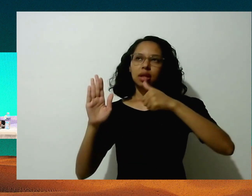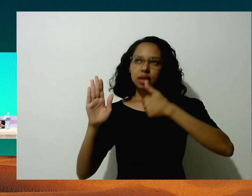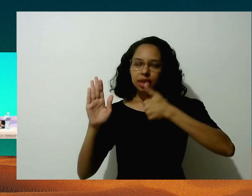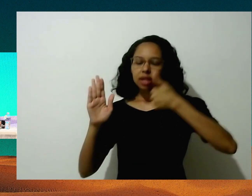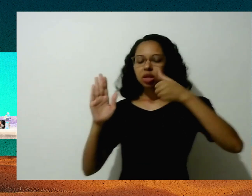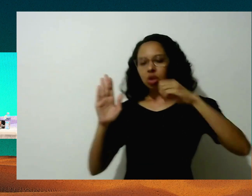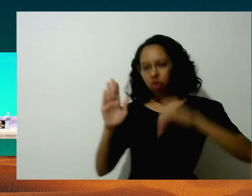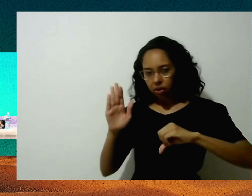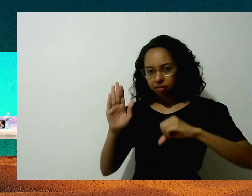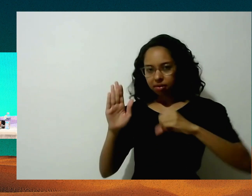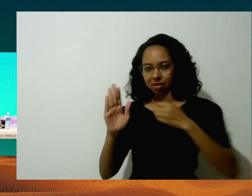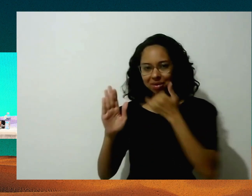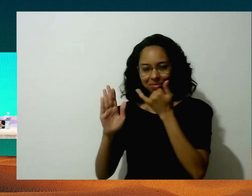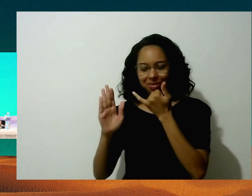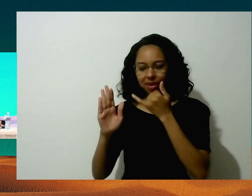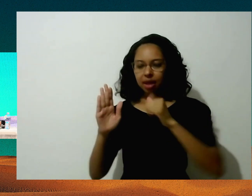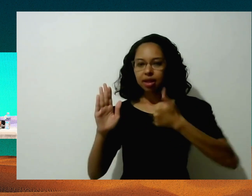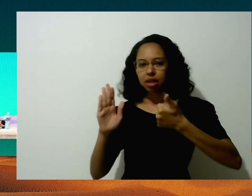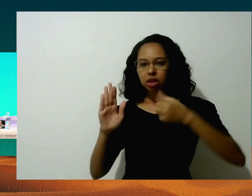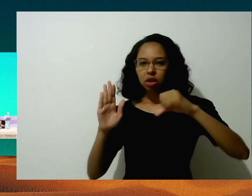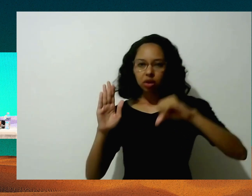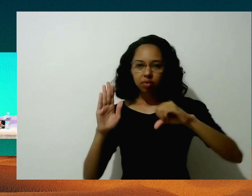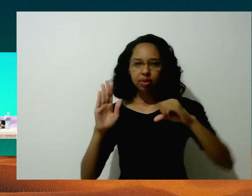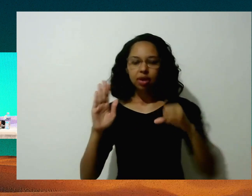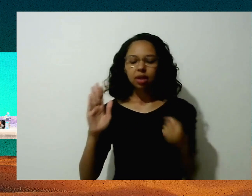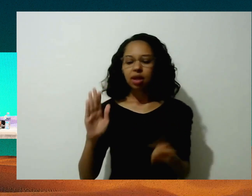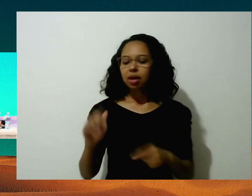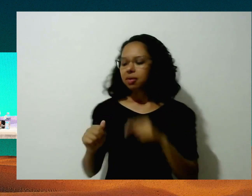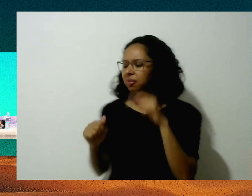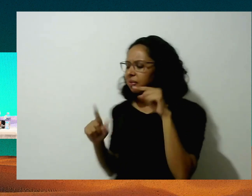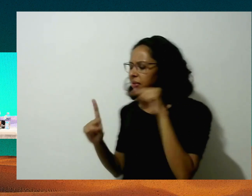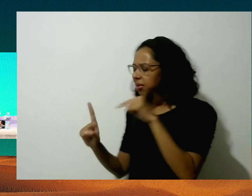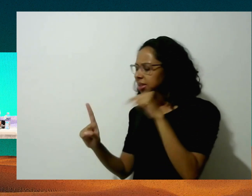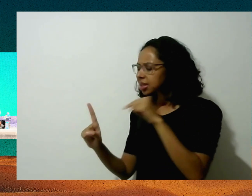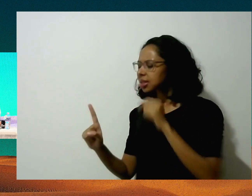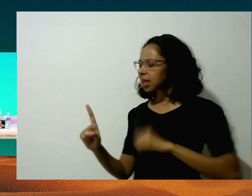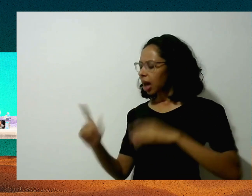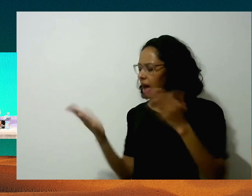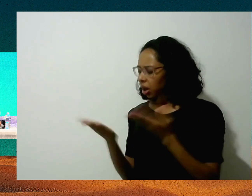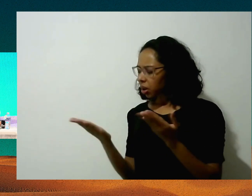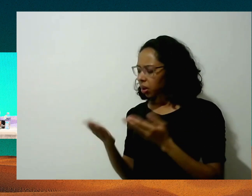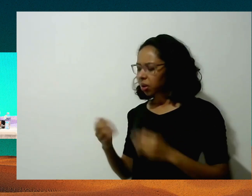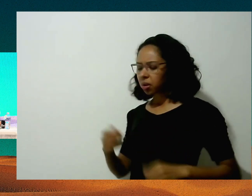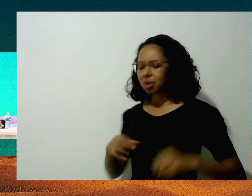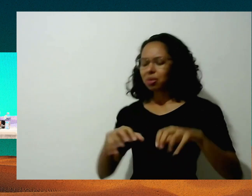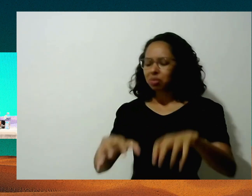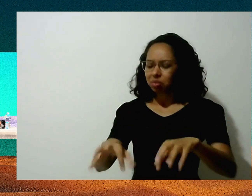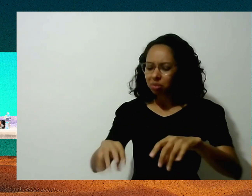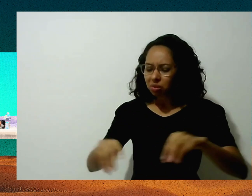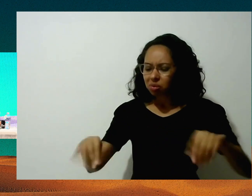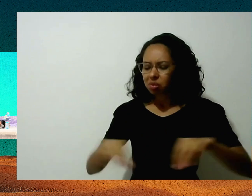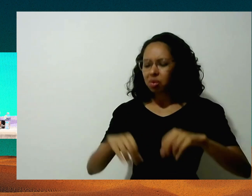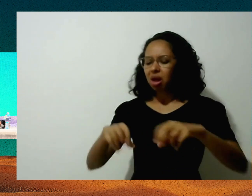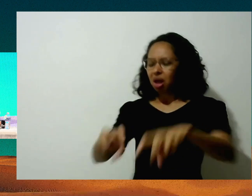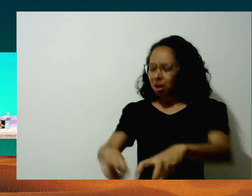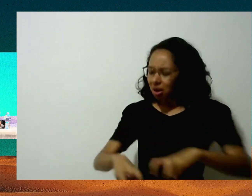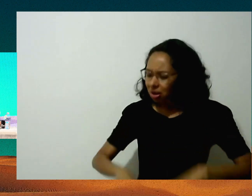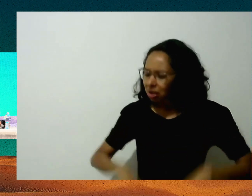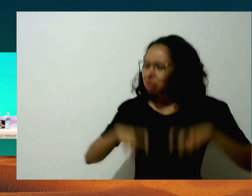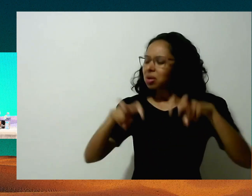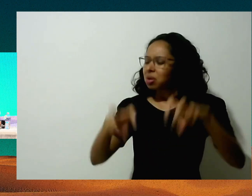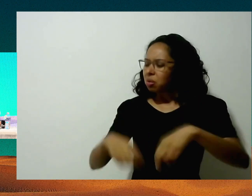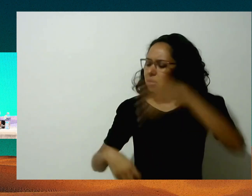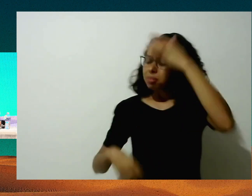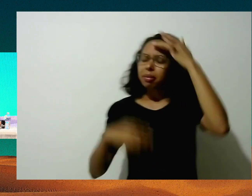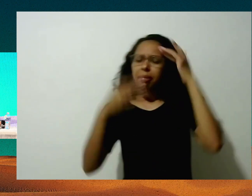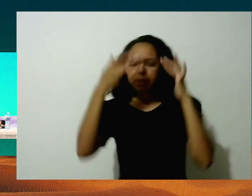pão até que tornes a terra. Verse 19, in the sweat of your face you shall eat bread till Pois- you